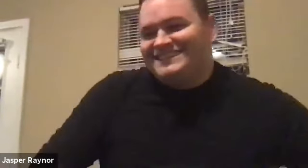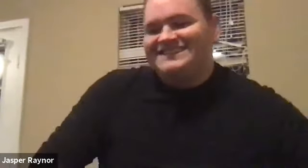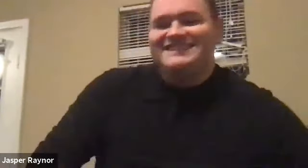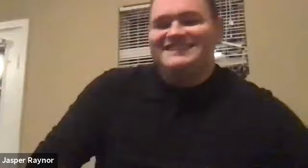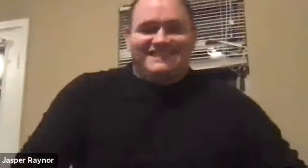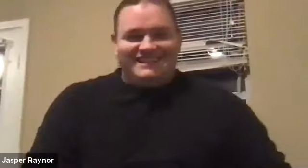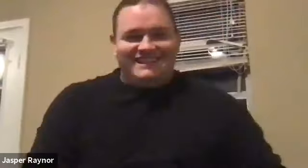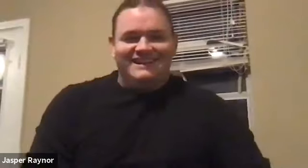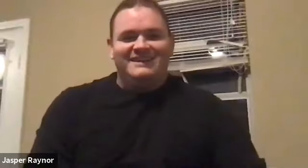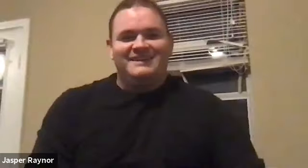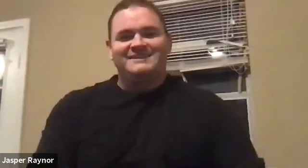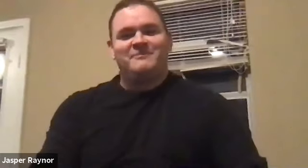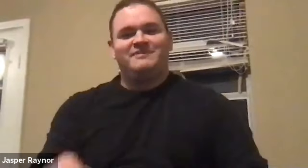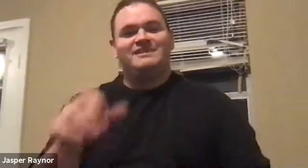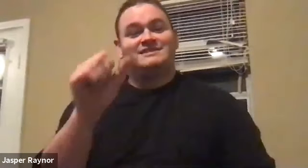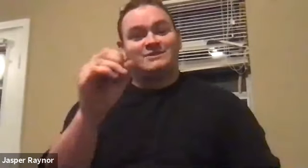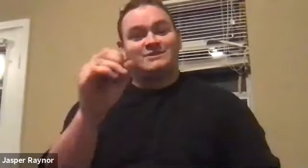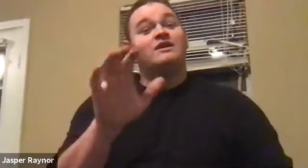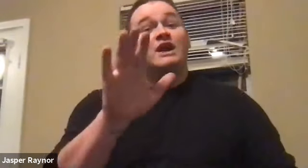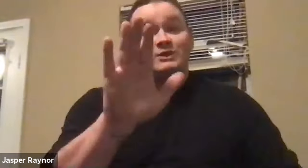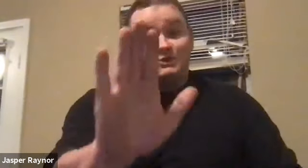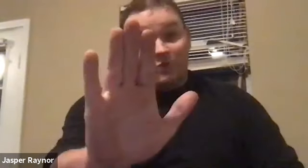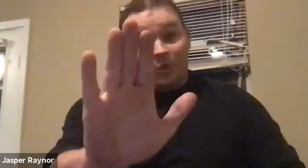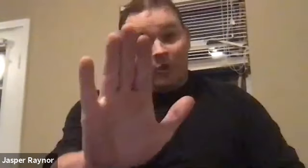Oh Lord. Oh Jesus.